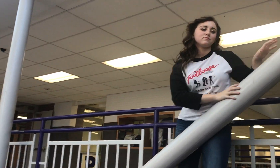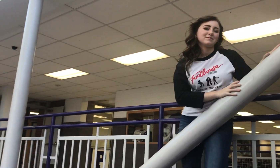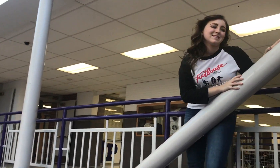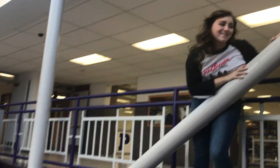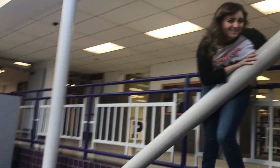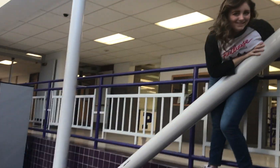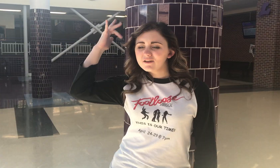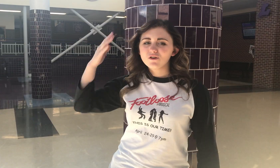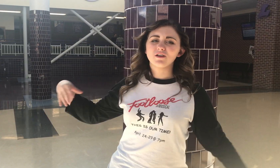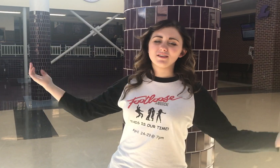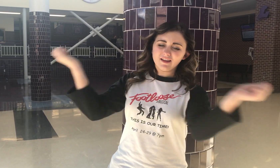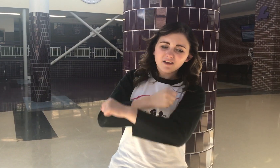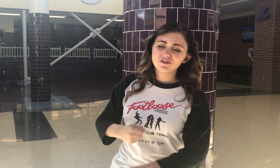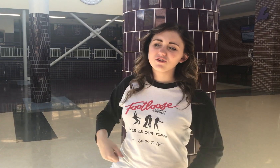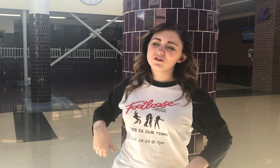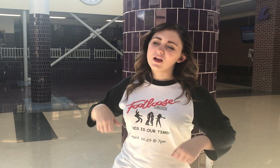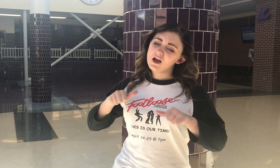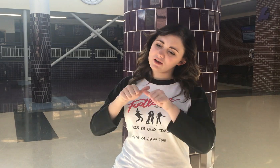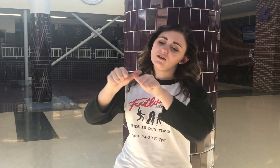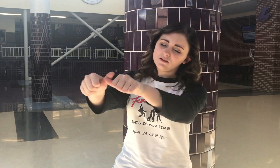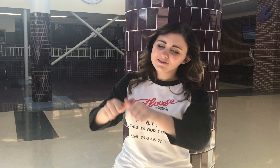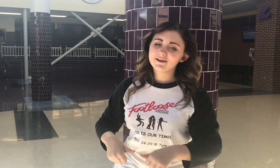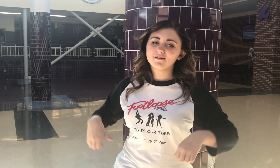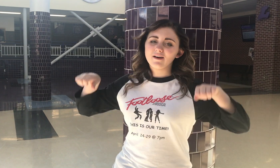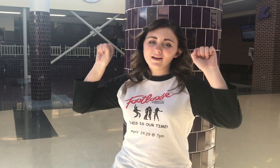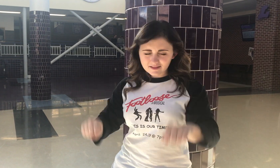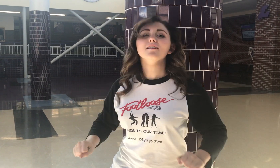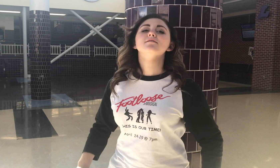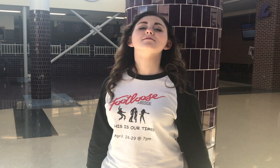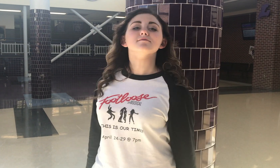Cause I've still got a lot of fight left in me